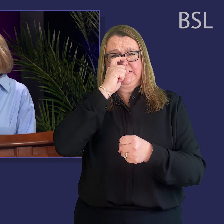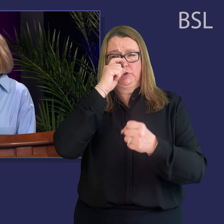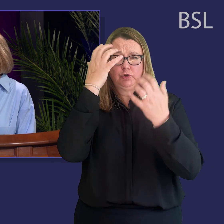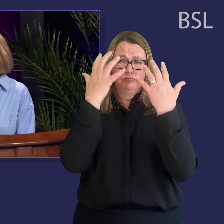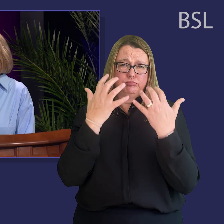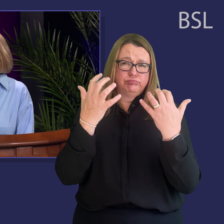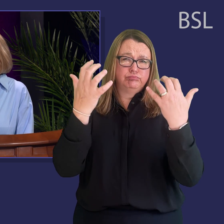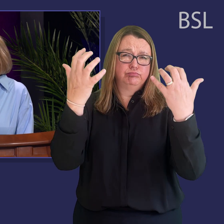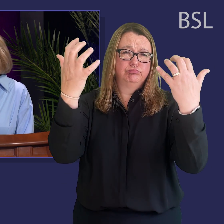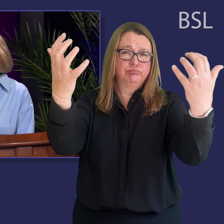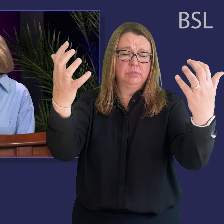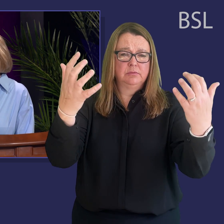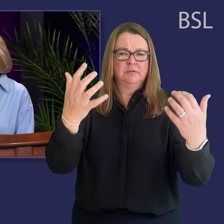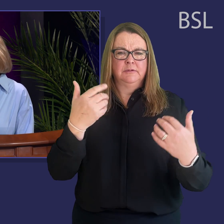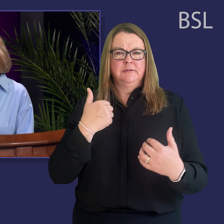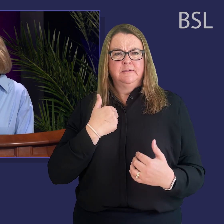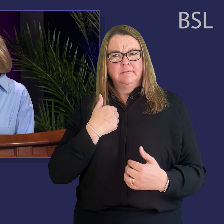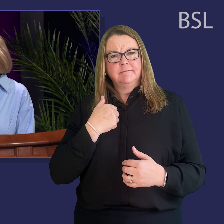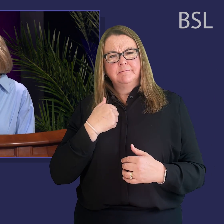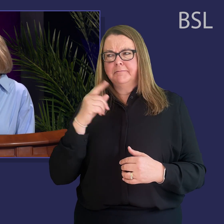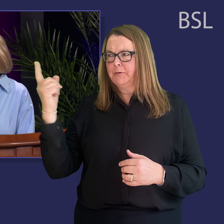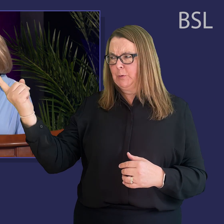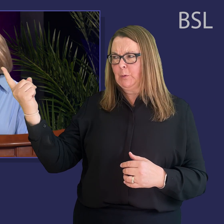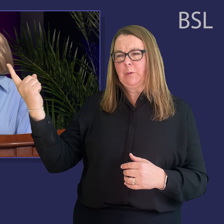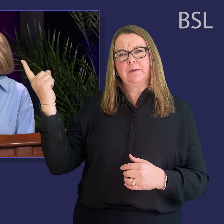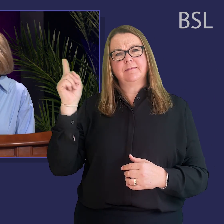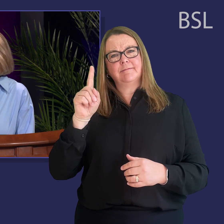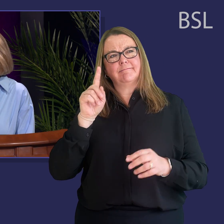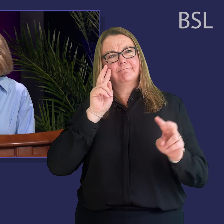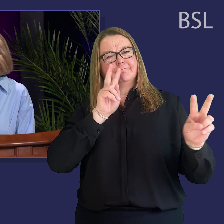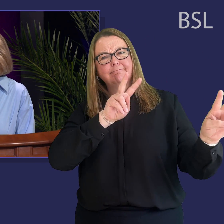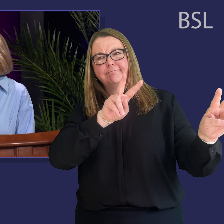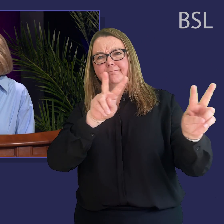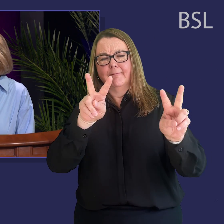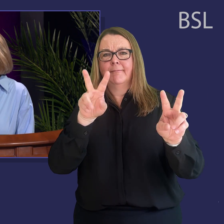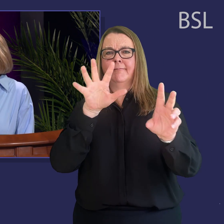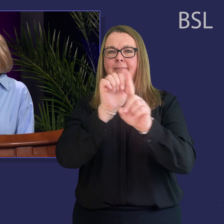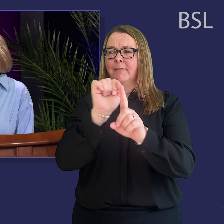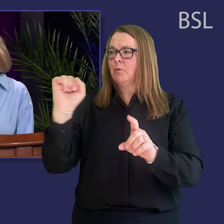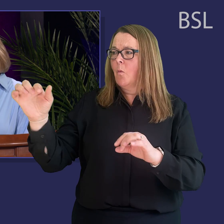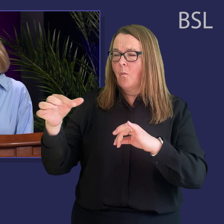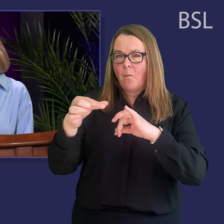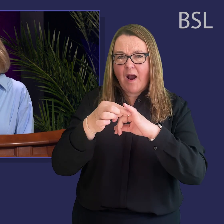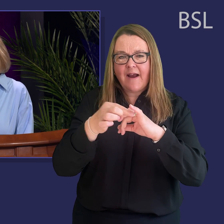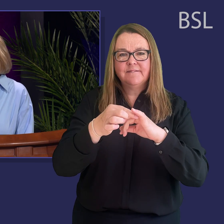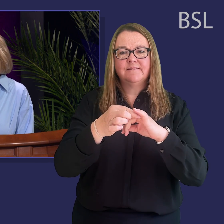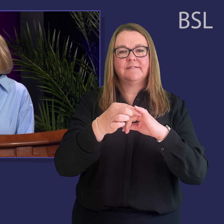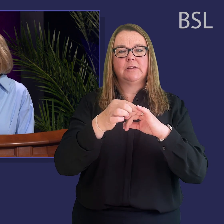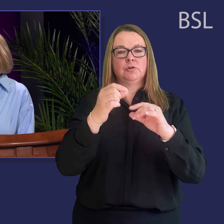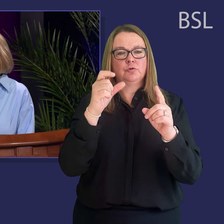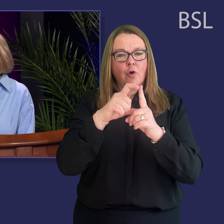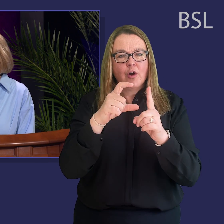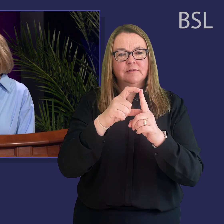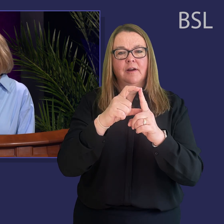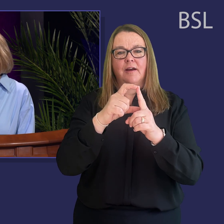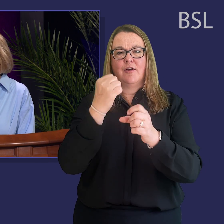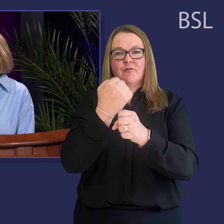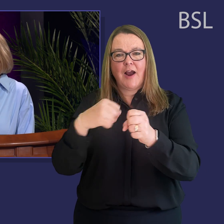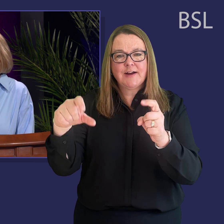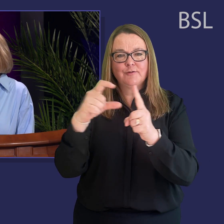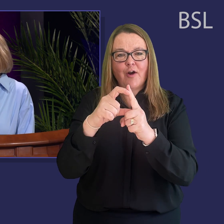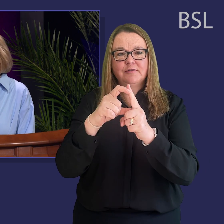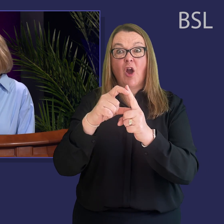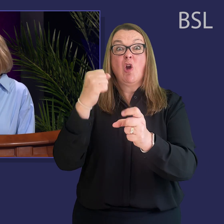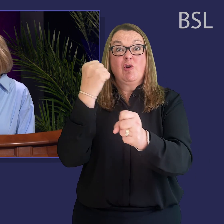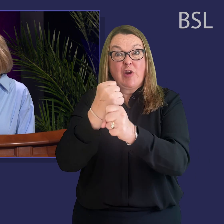of the Church, that you looked out into the congregation at your dear wife, Wendy, your daughters, granddaughters, and great-daughters,